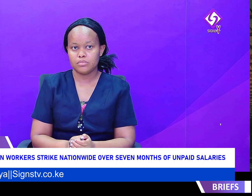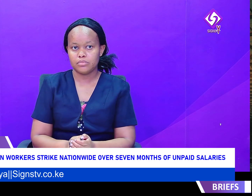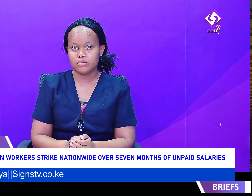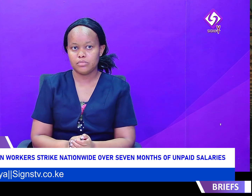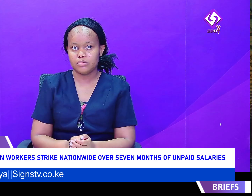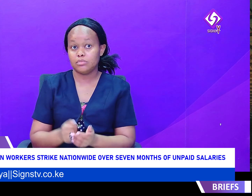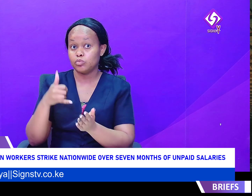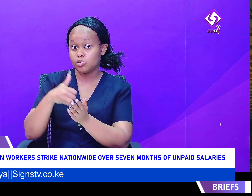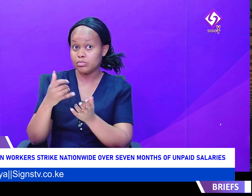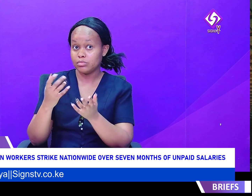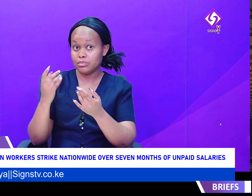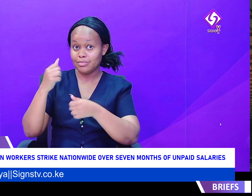The industrial action